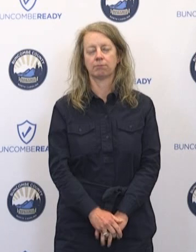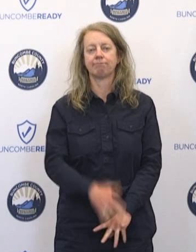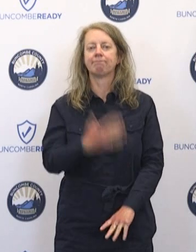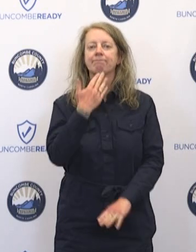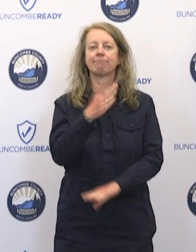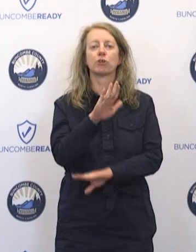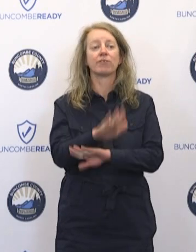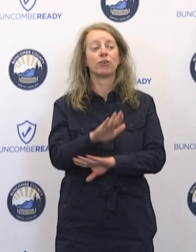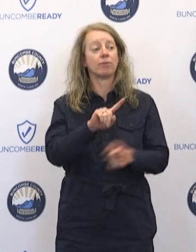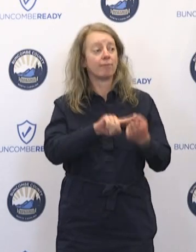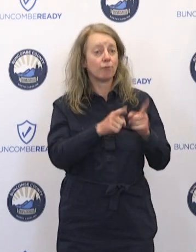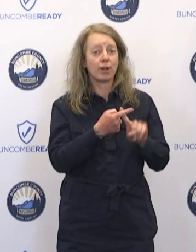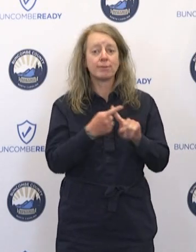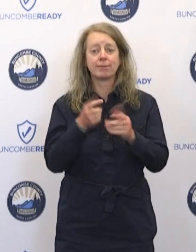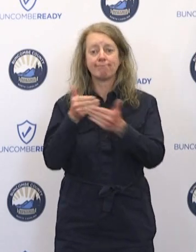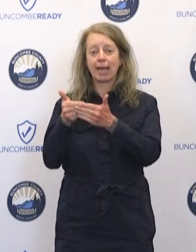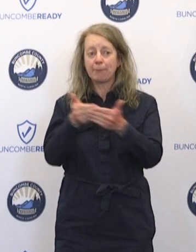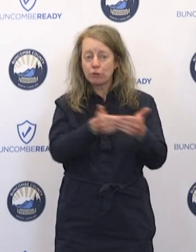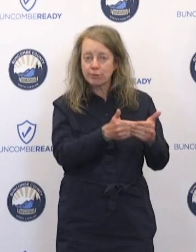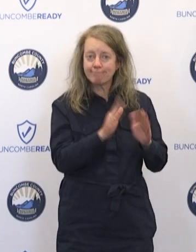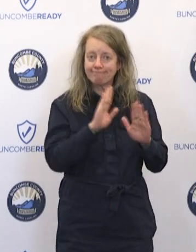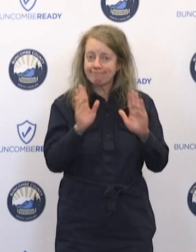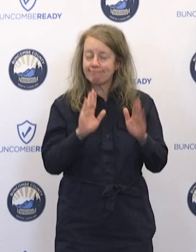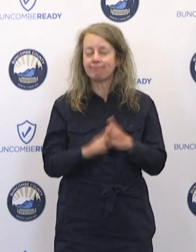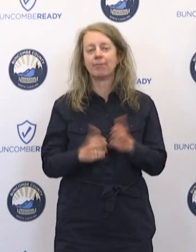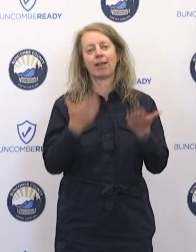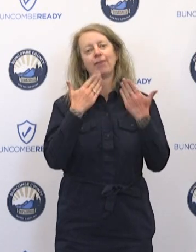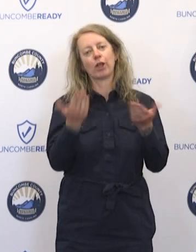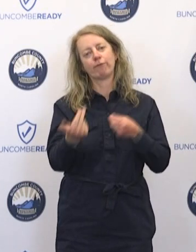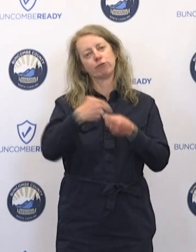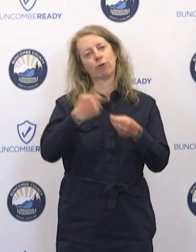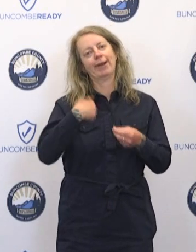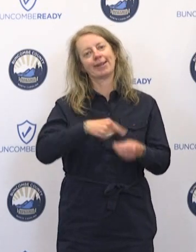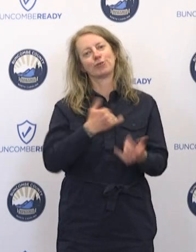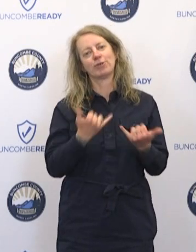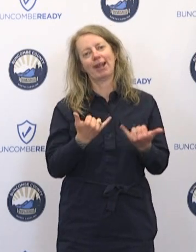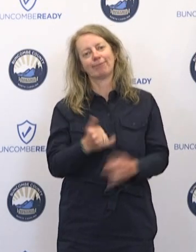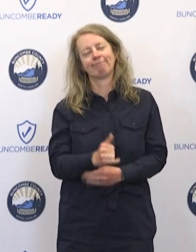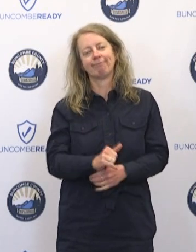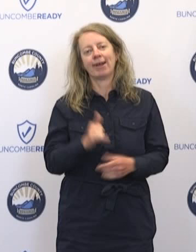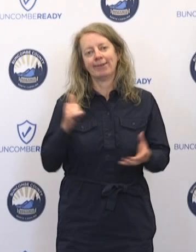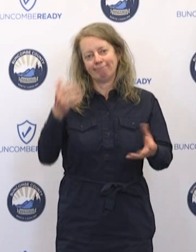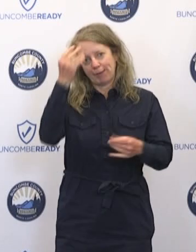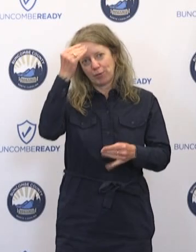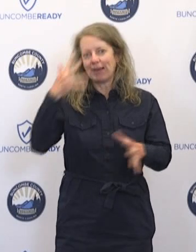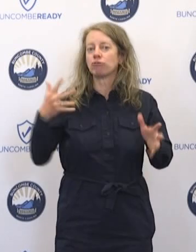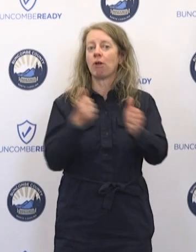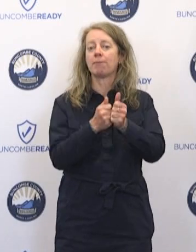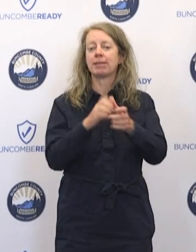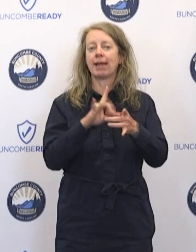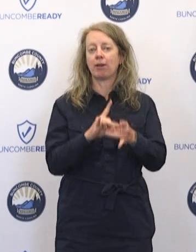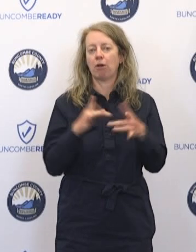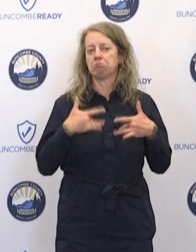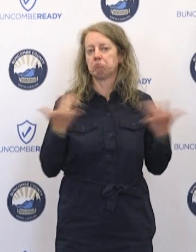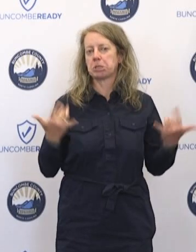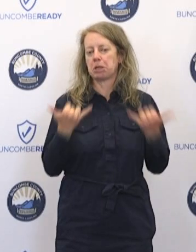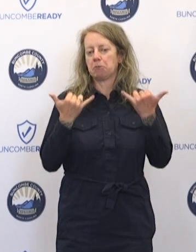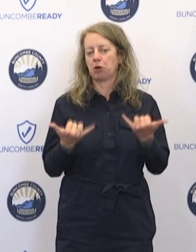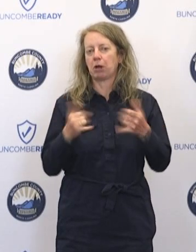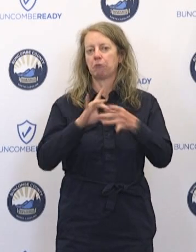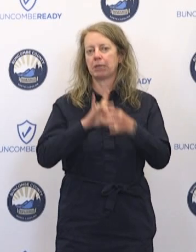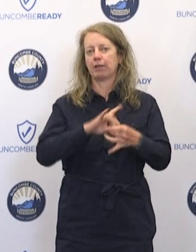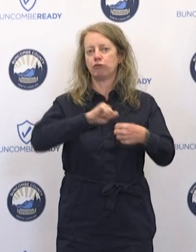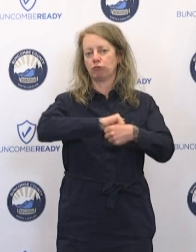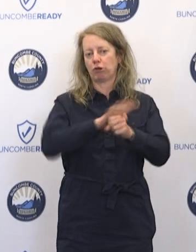Good afternoon, friends and neighbors. Thank you all for joining us today for an update on our current COVID-19 trends and